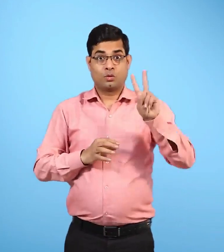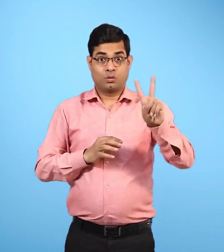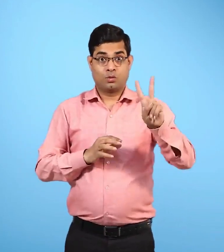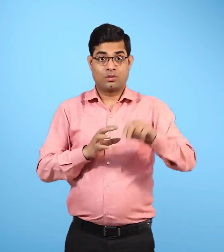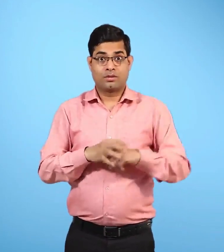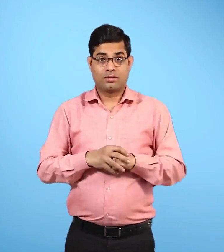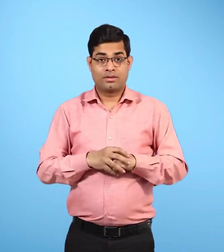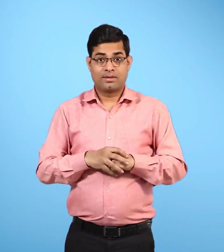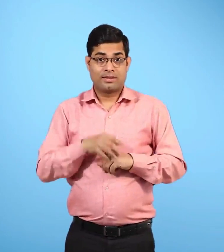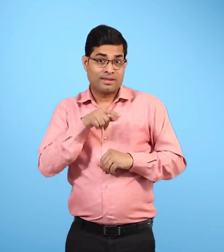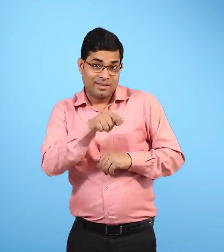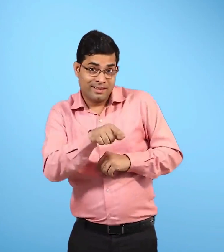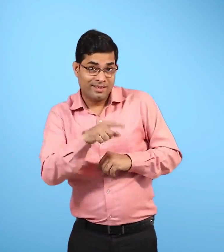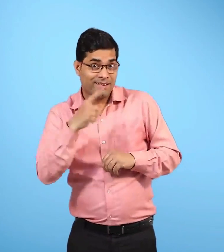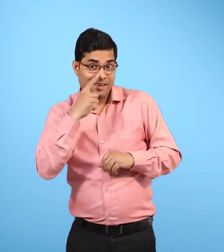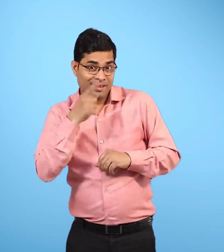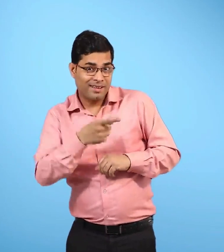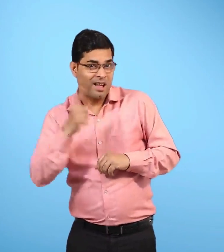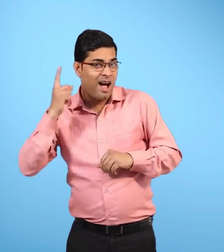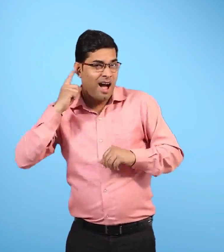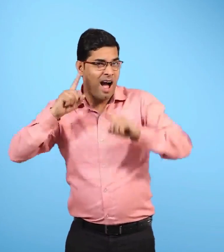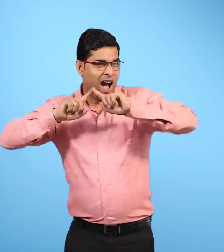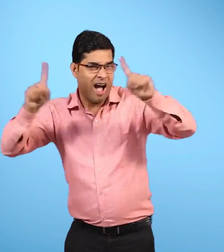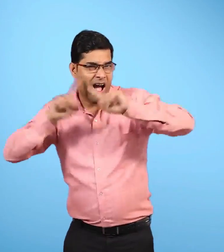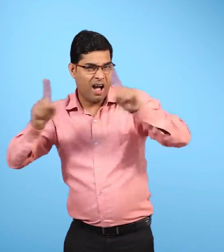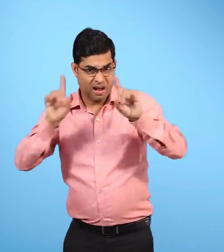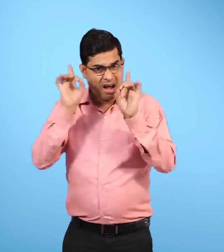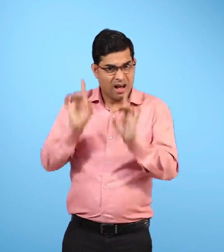2. She hated the noise.